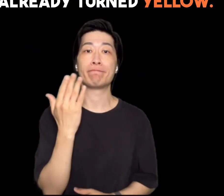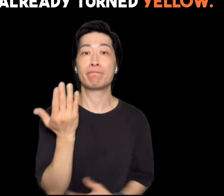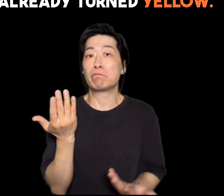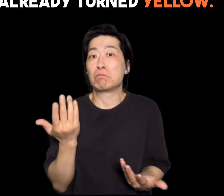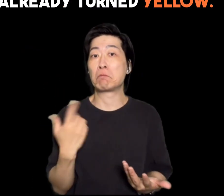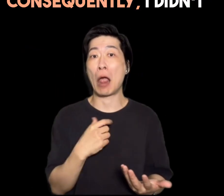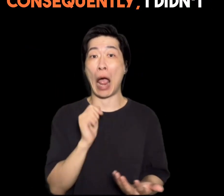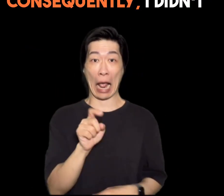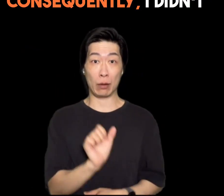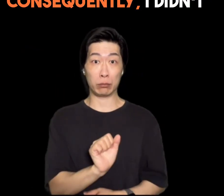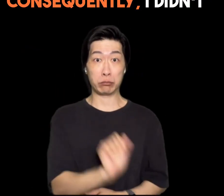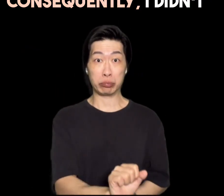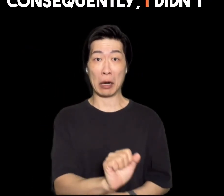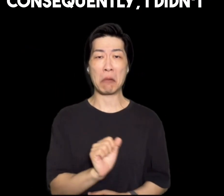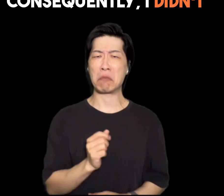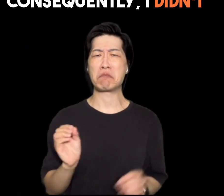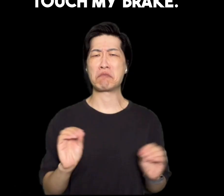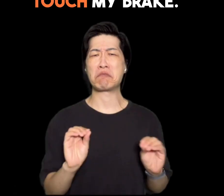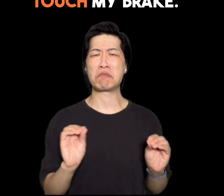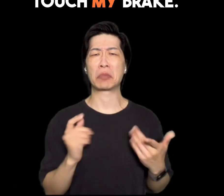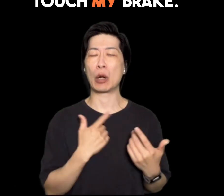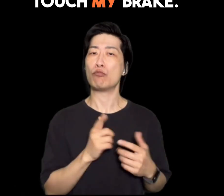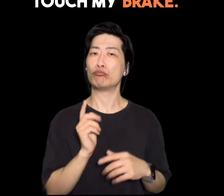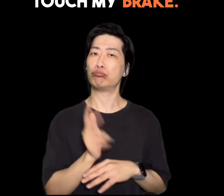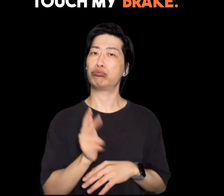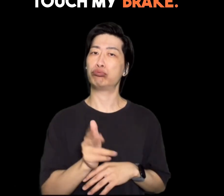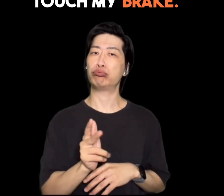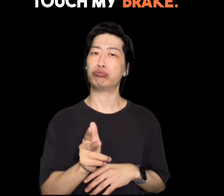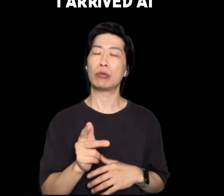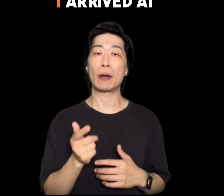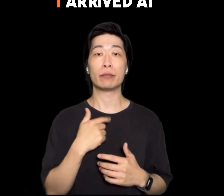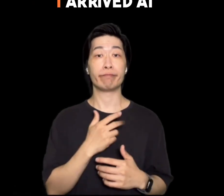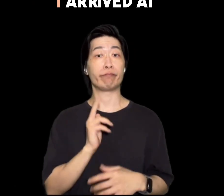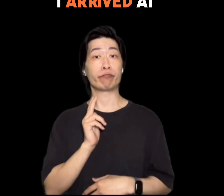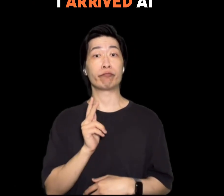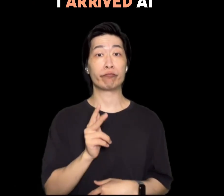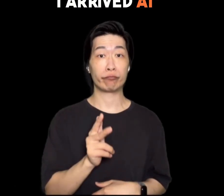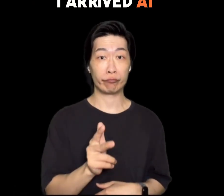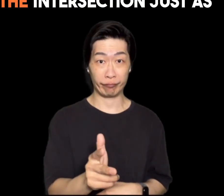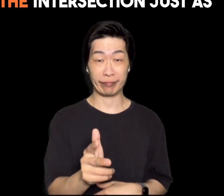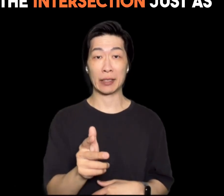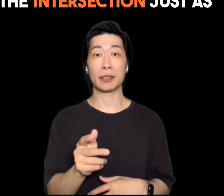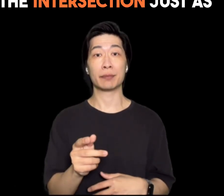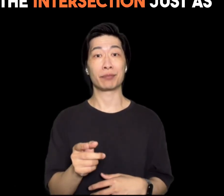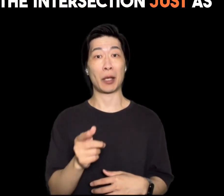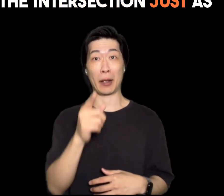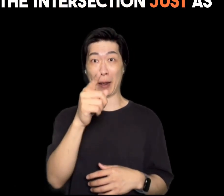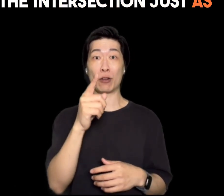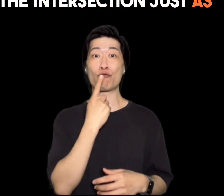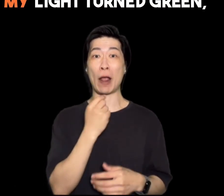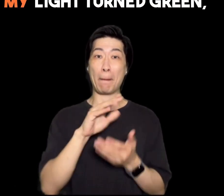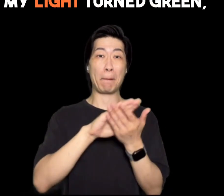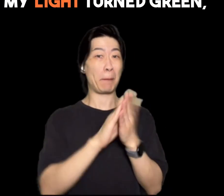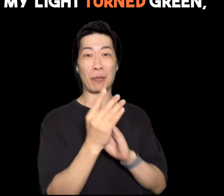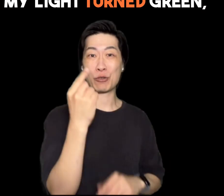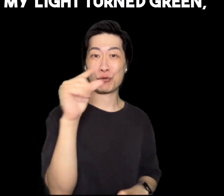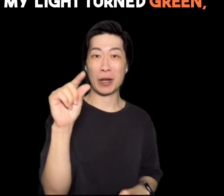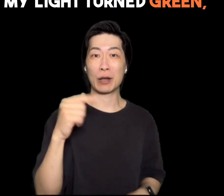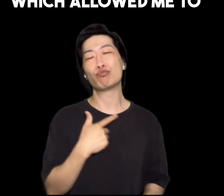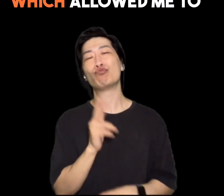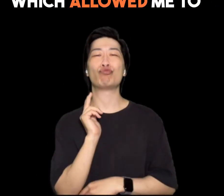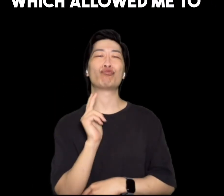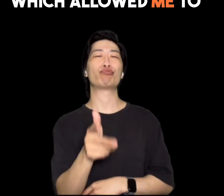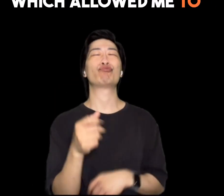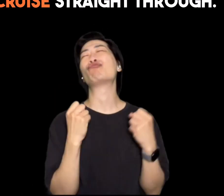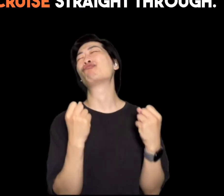turned yellow. Consequently, I didn't touch my brake. I arrived at the intersection just as my light turned